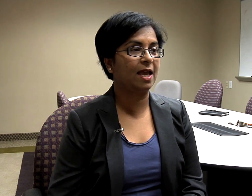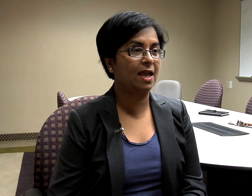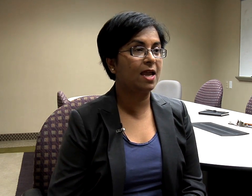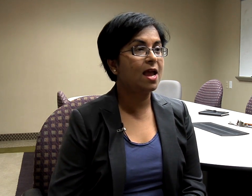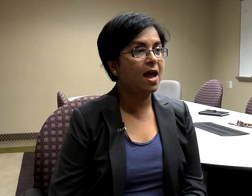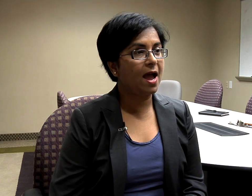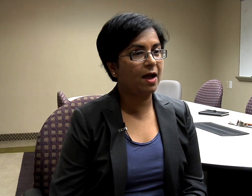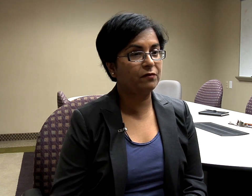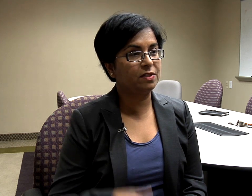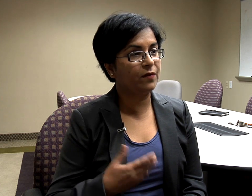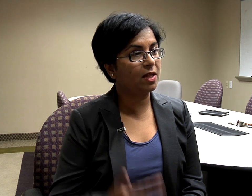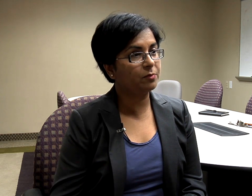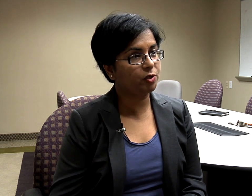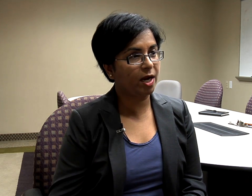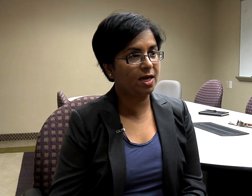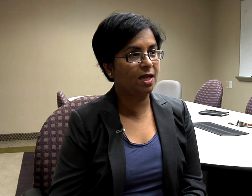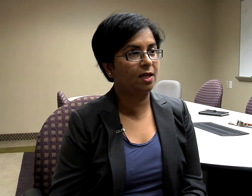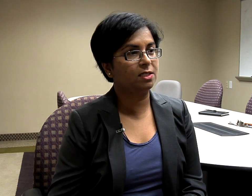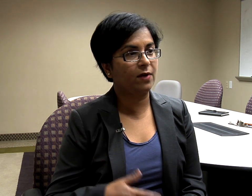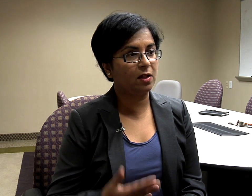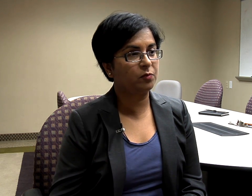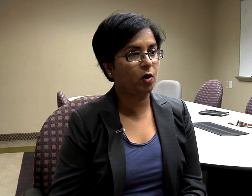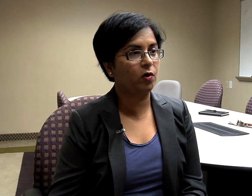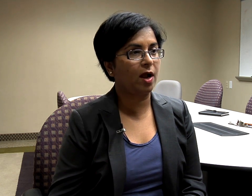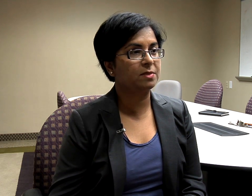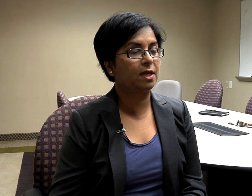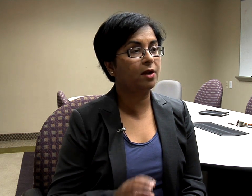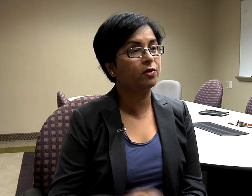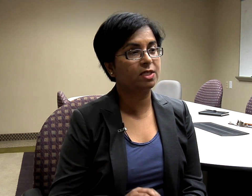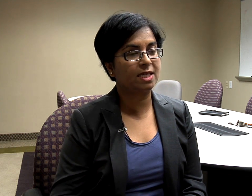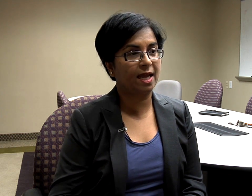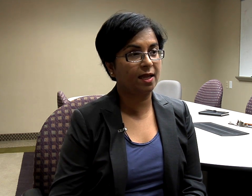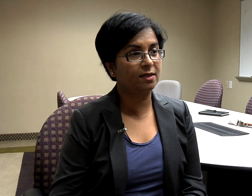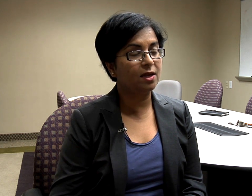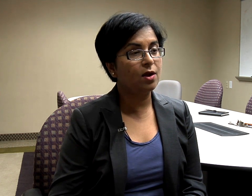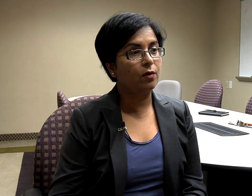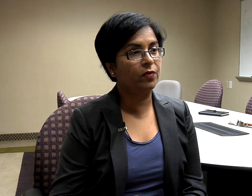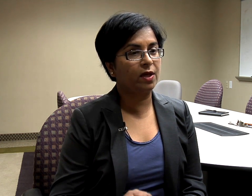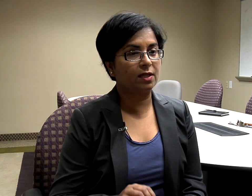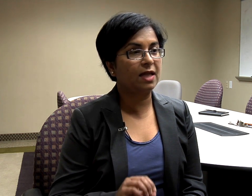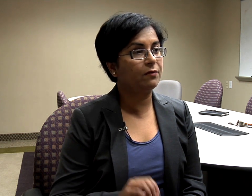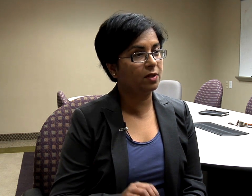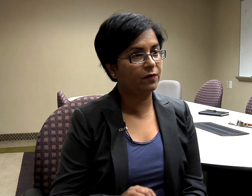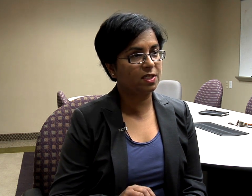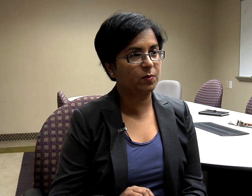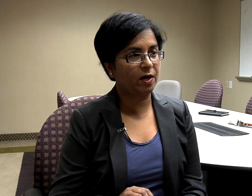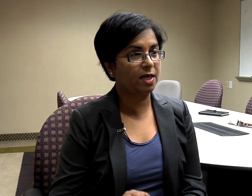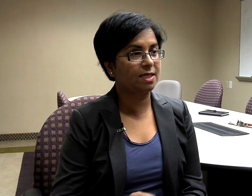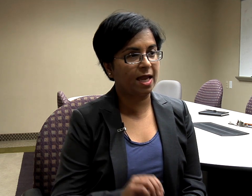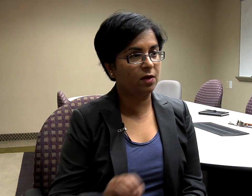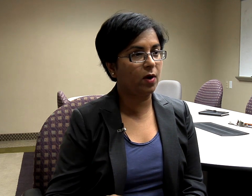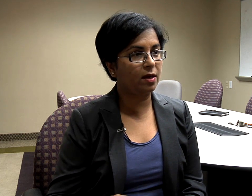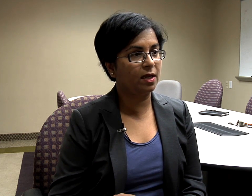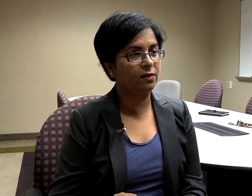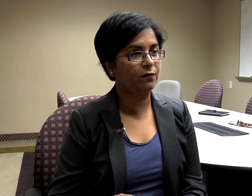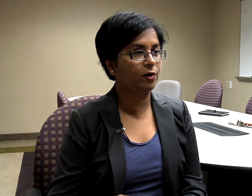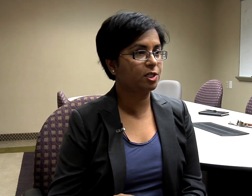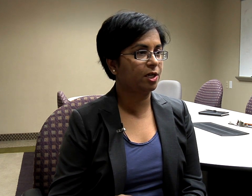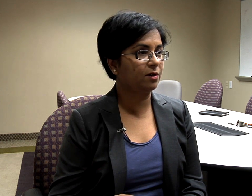they have developed training and developed programs and understand the level of experience anyone in the first year